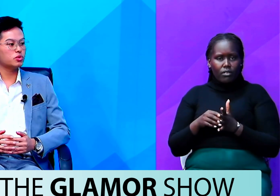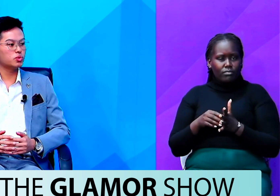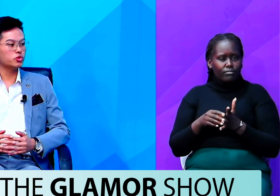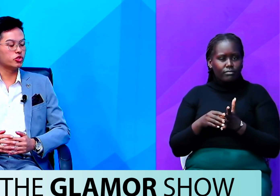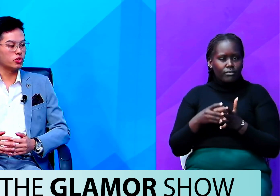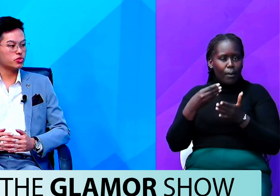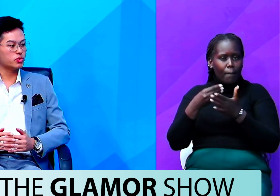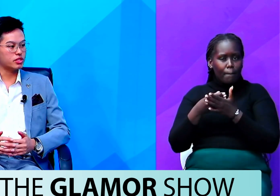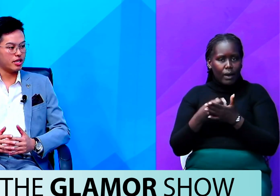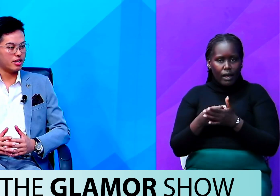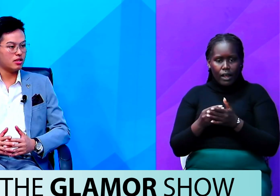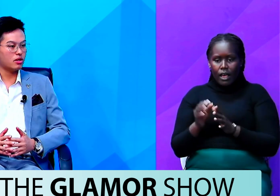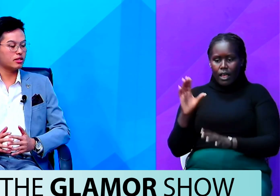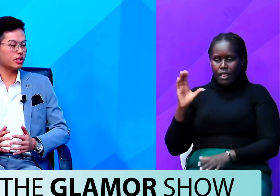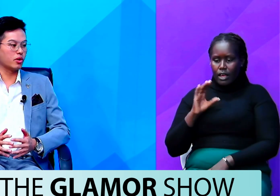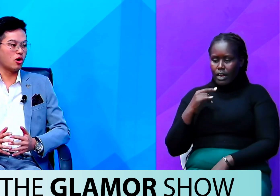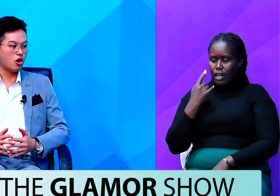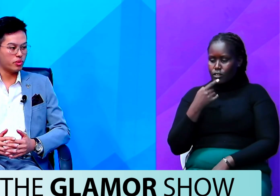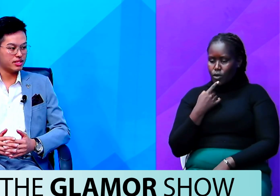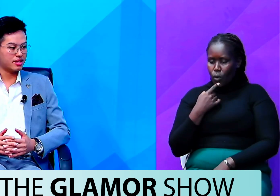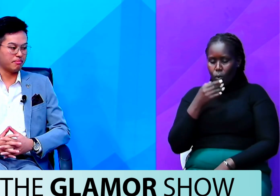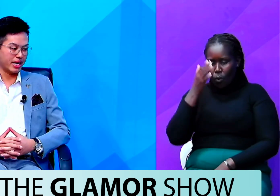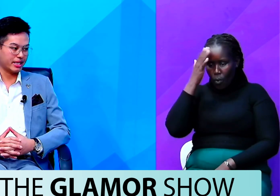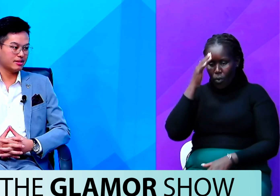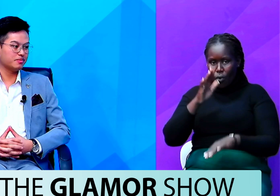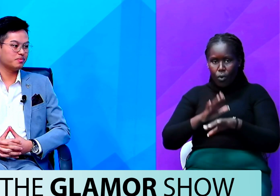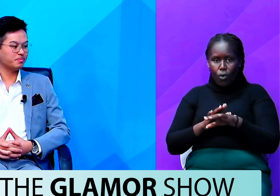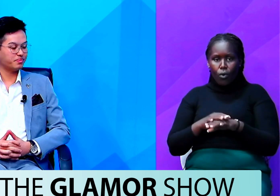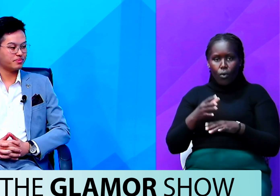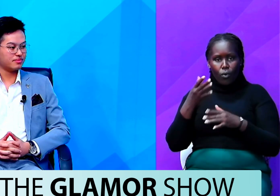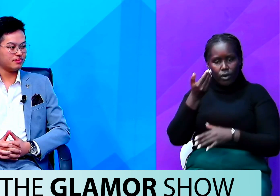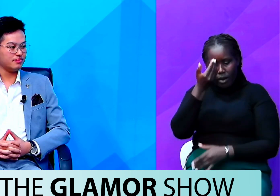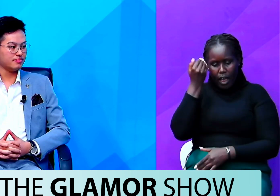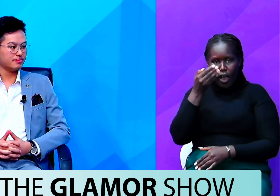clients who knows good hair, they will always come back.